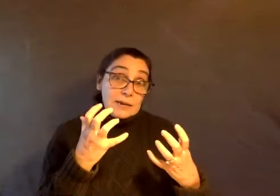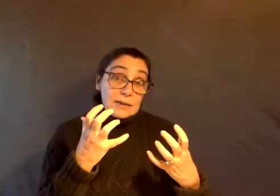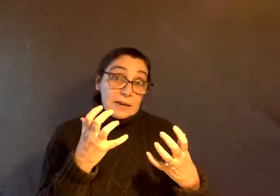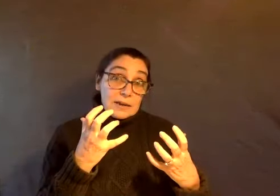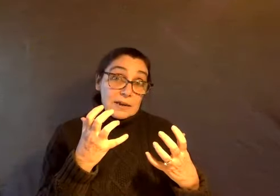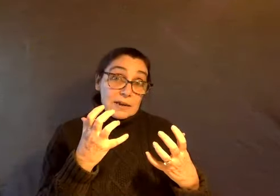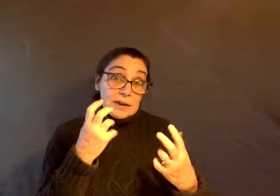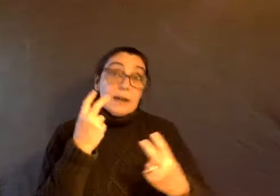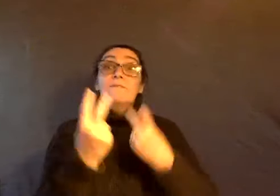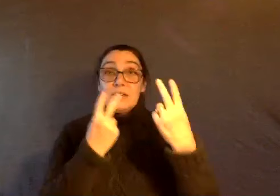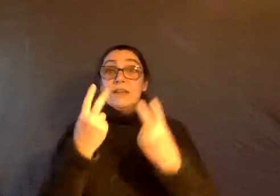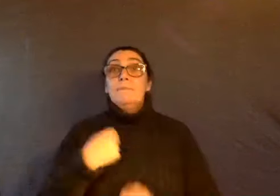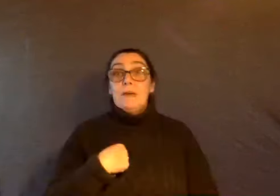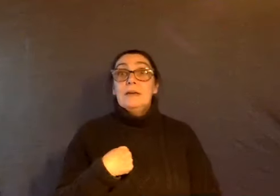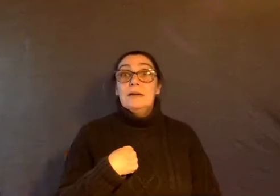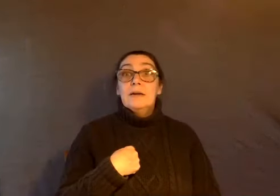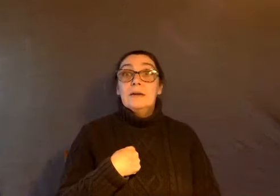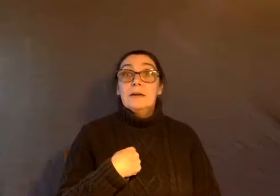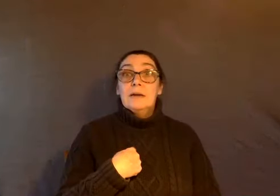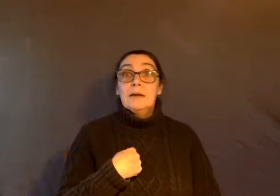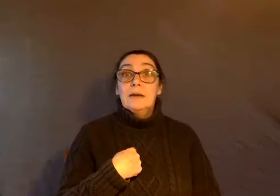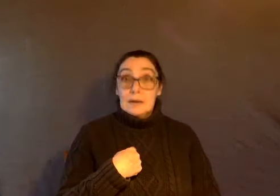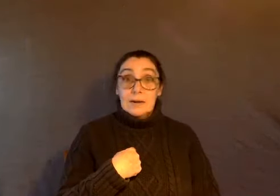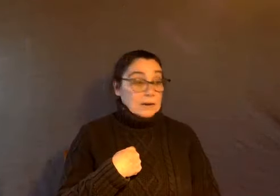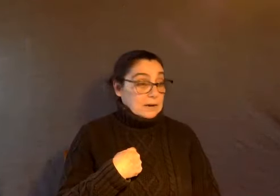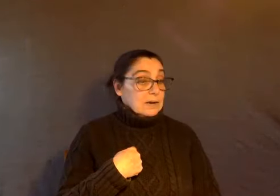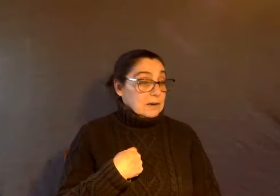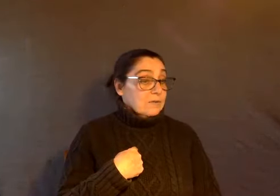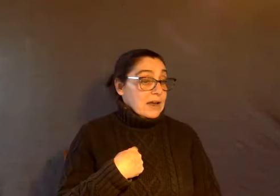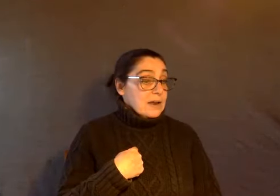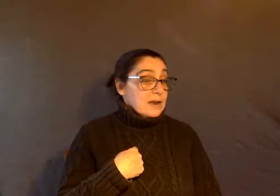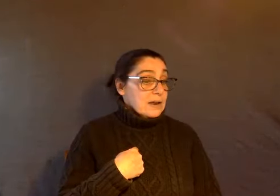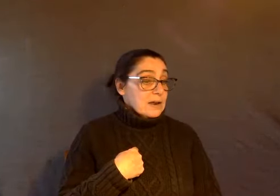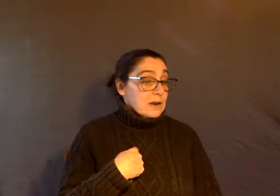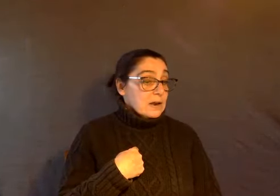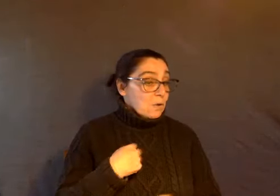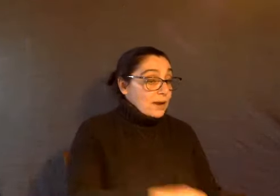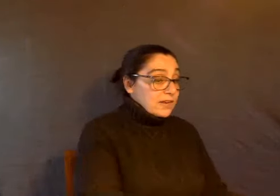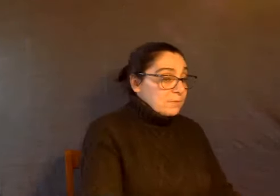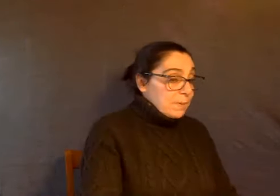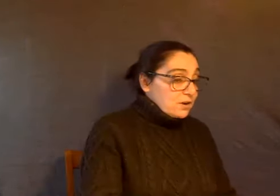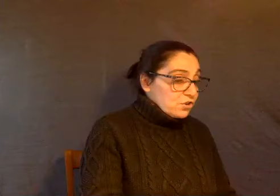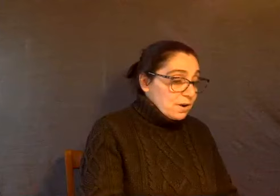want, Page. visit me. You skipped a page. Oh, I skipped a page, sorry,